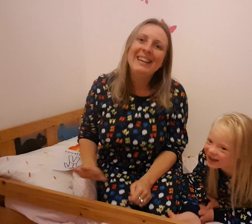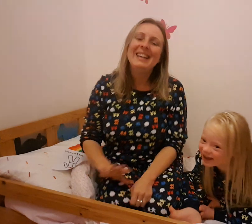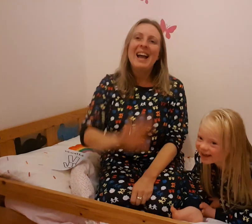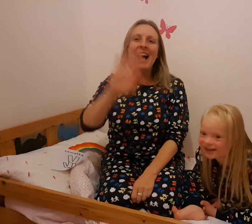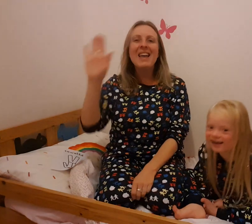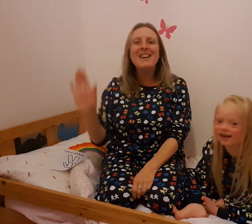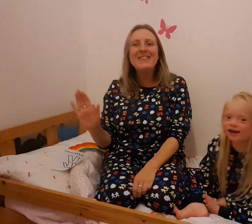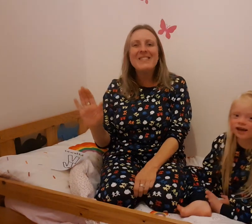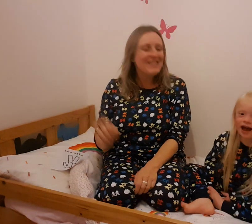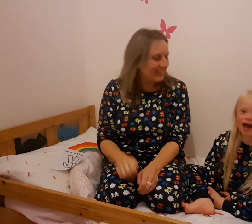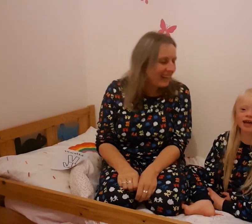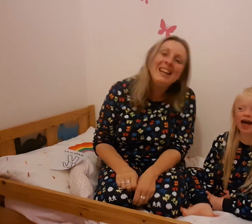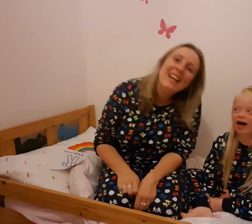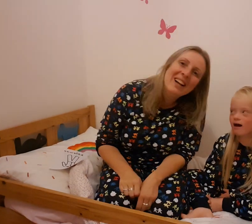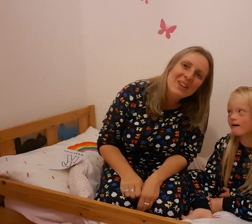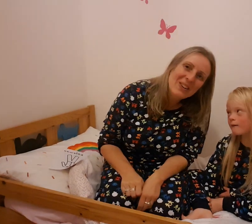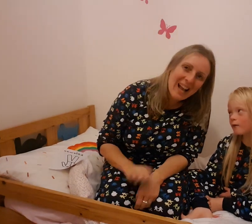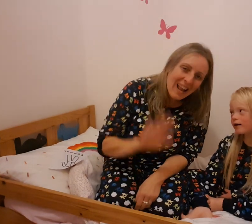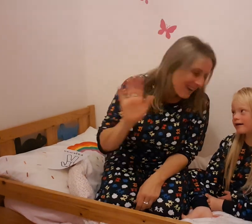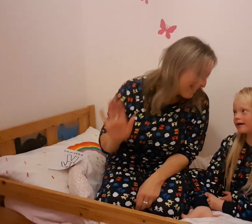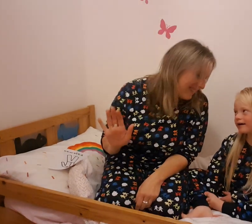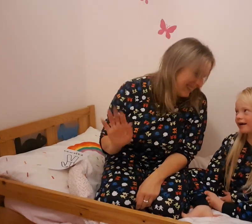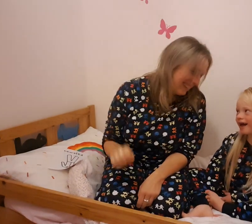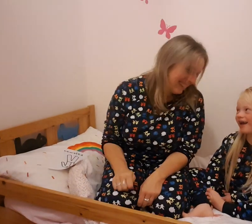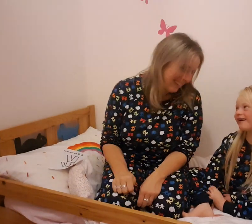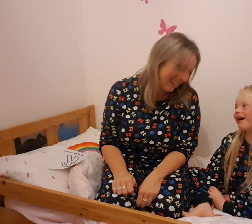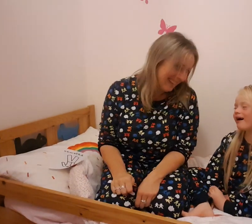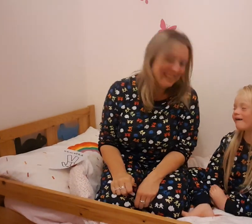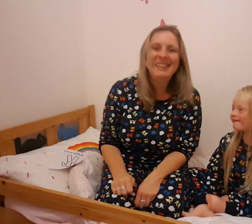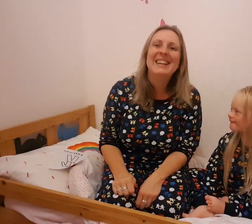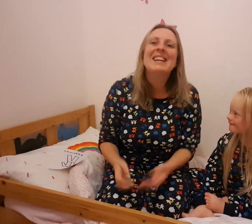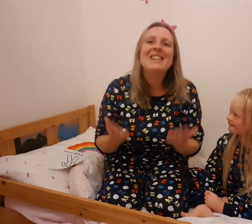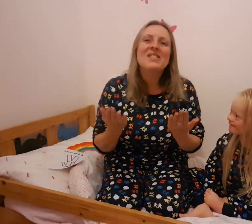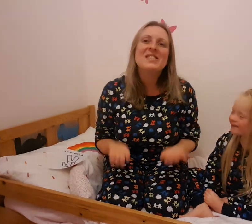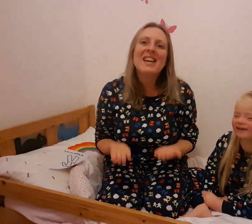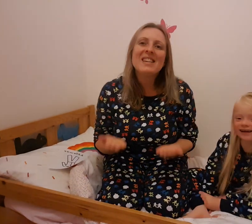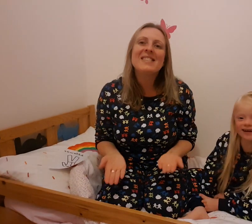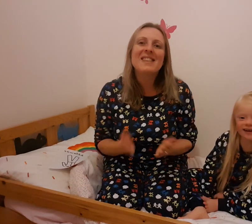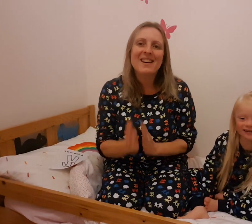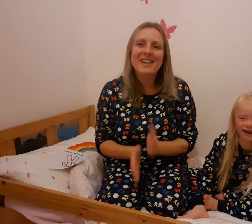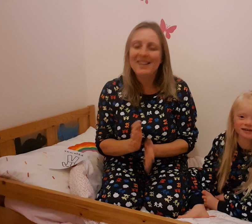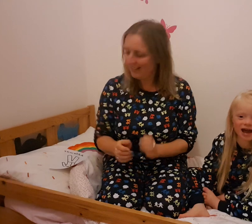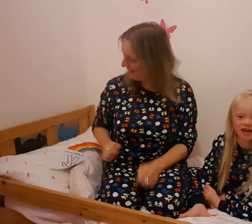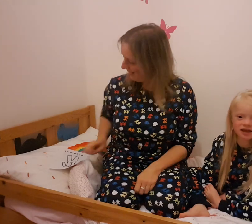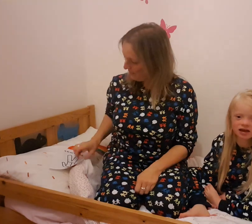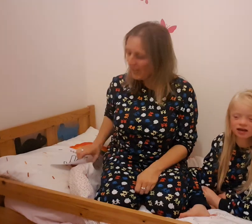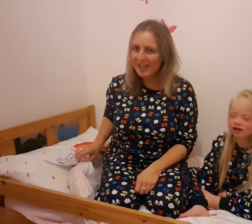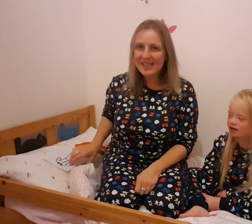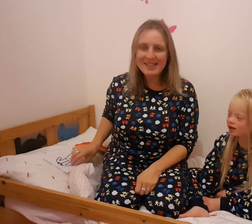Hello. Hello. Hello. Hello. Today's sign is